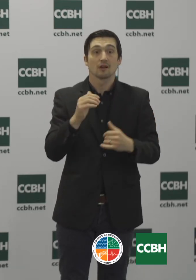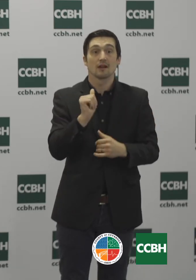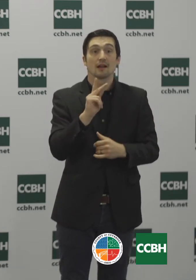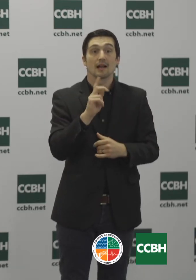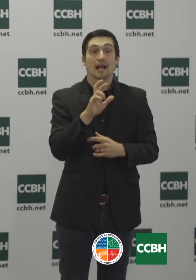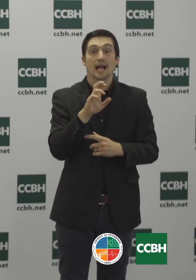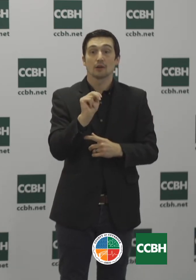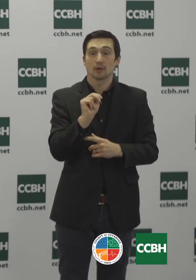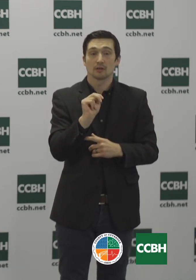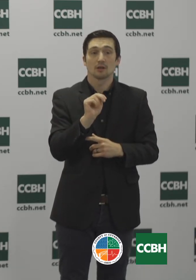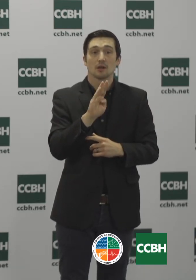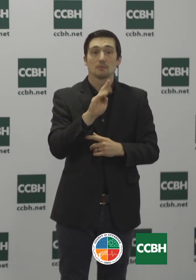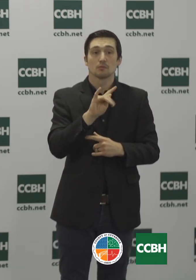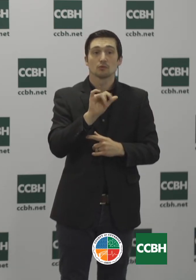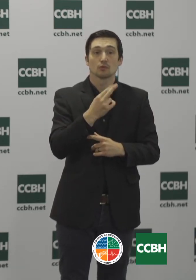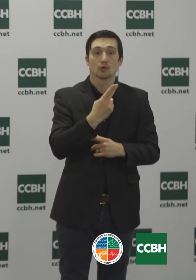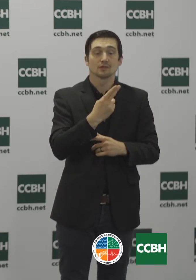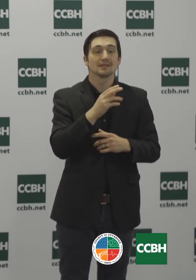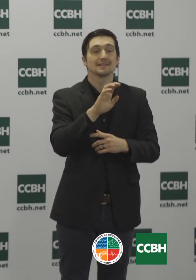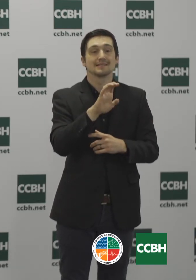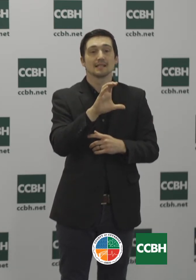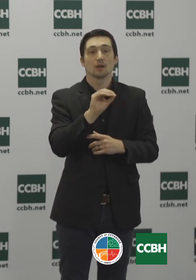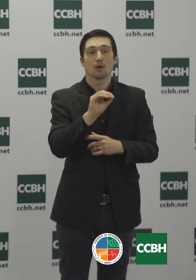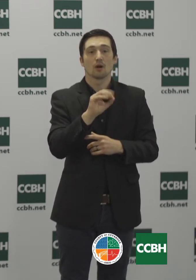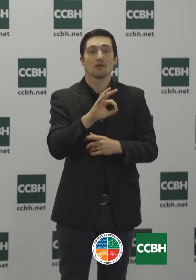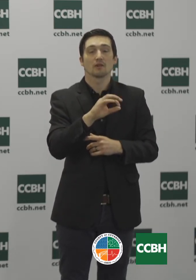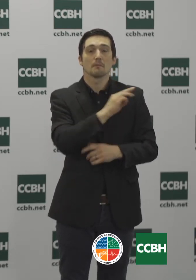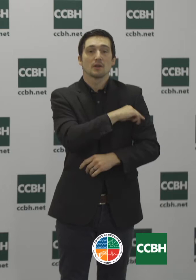Boutros, to come and address you.